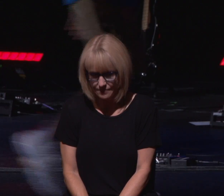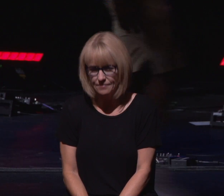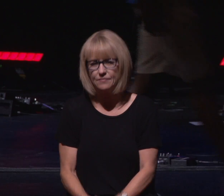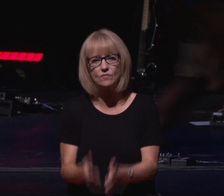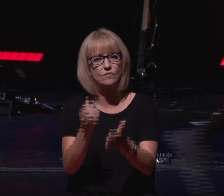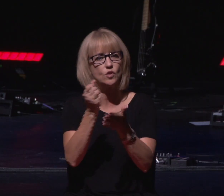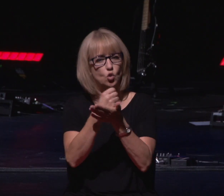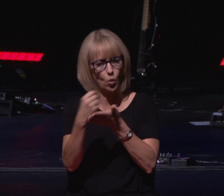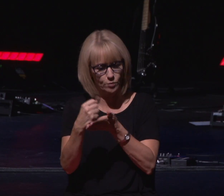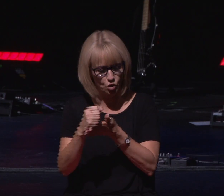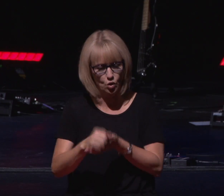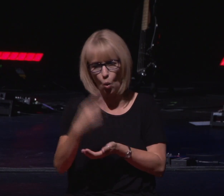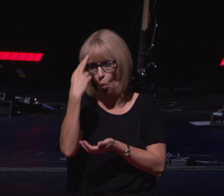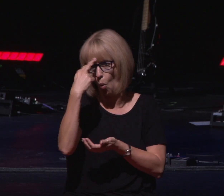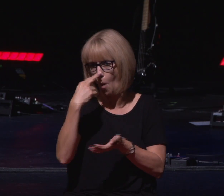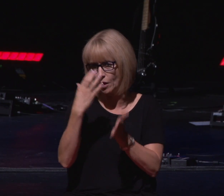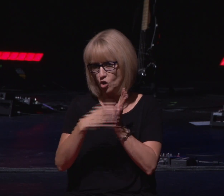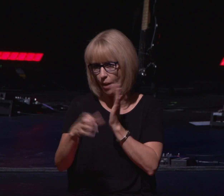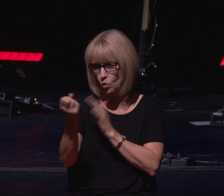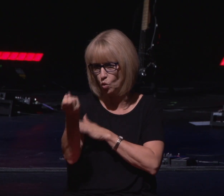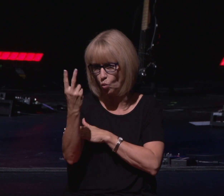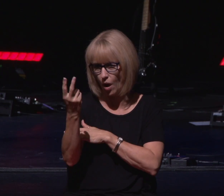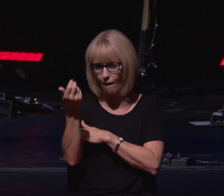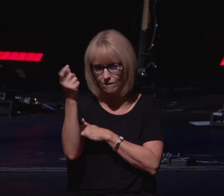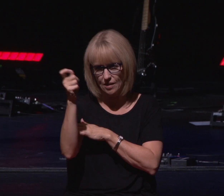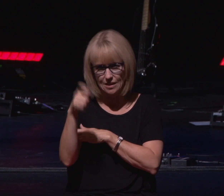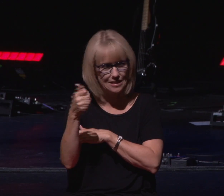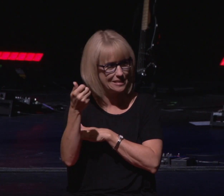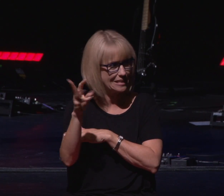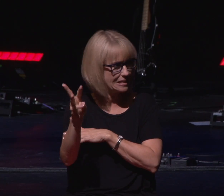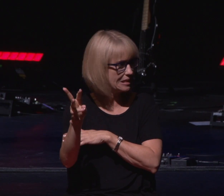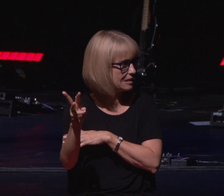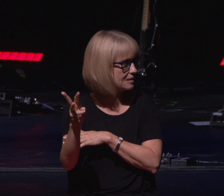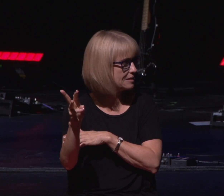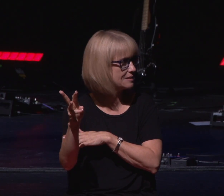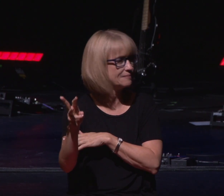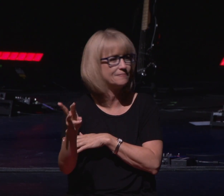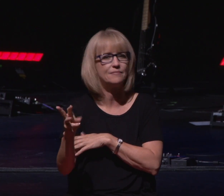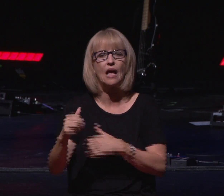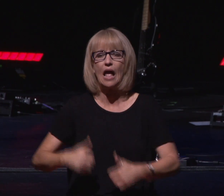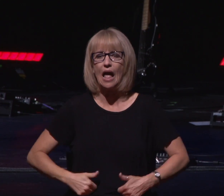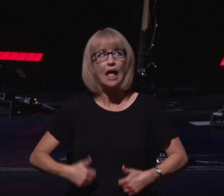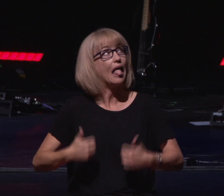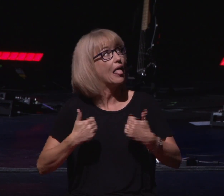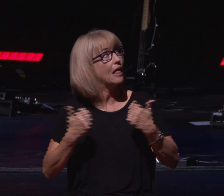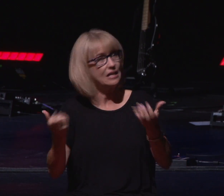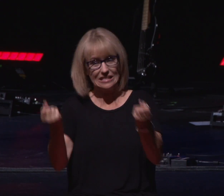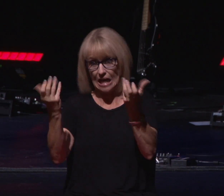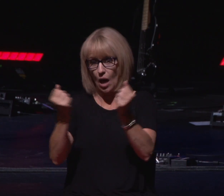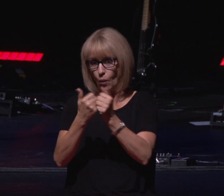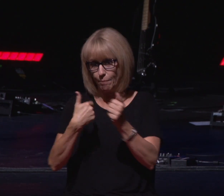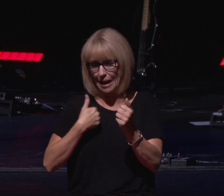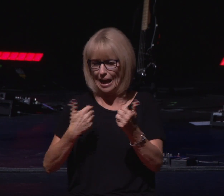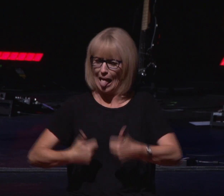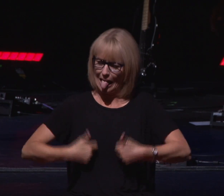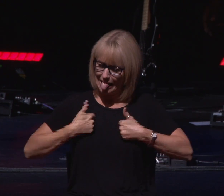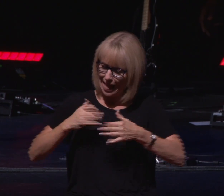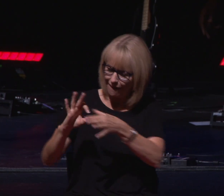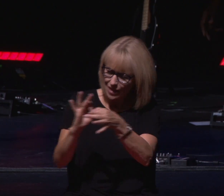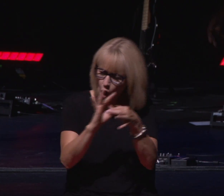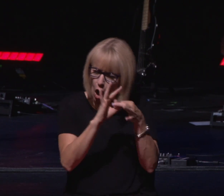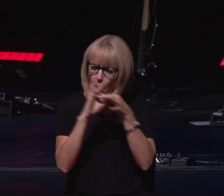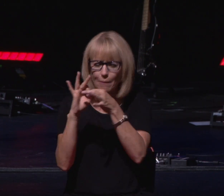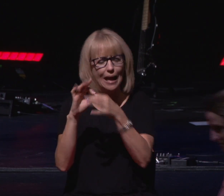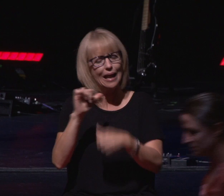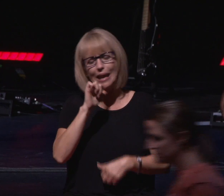Scripture, Romans chapter 12, verse 16. Would you read this with me? Live in harmony with one another. Do not be